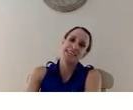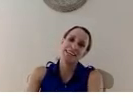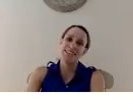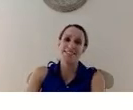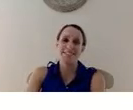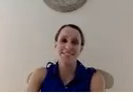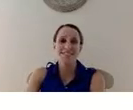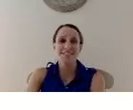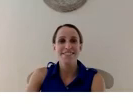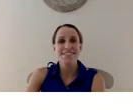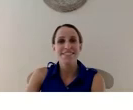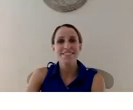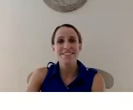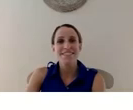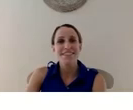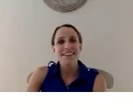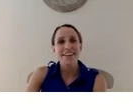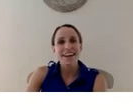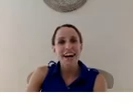understanding